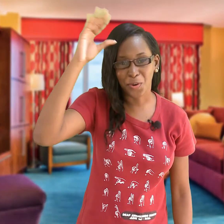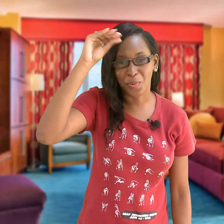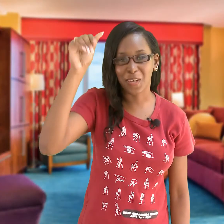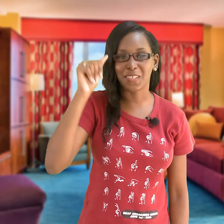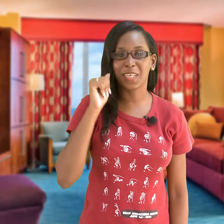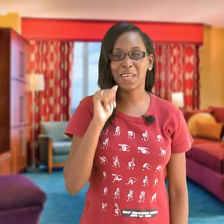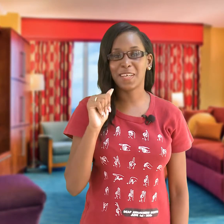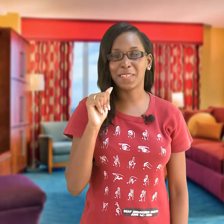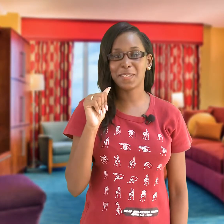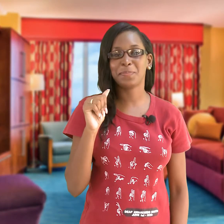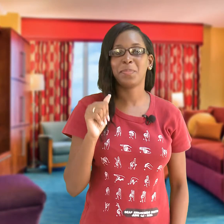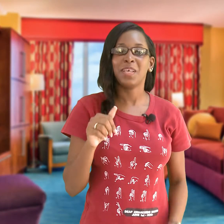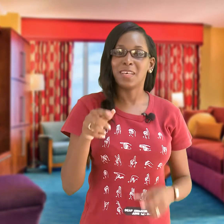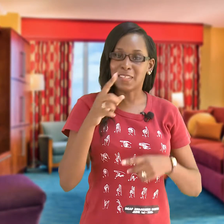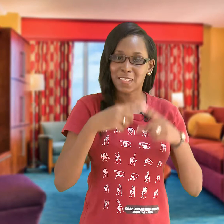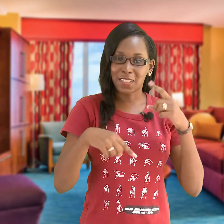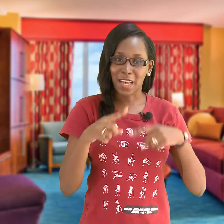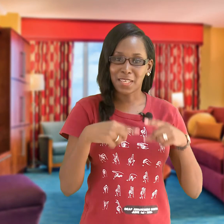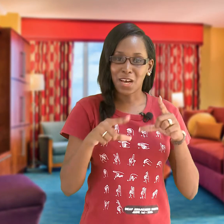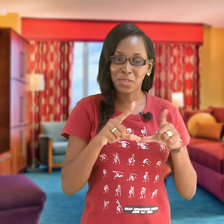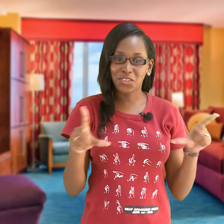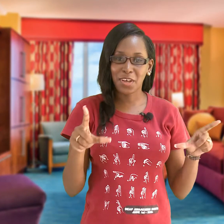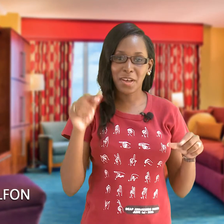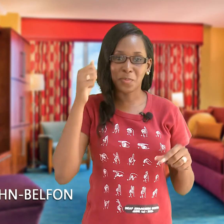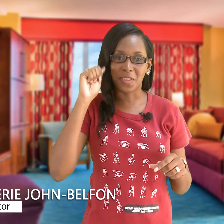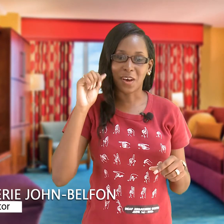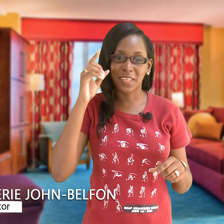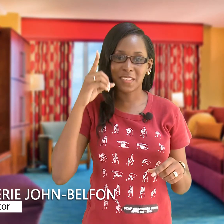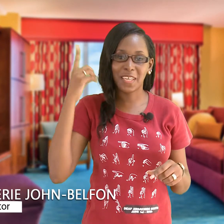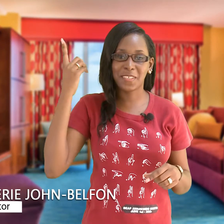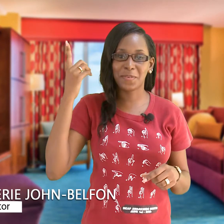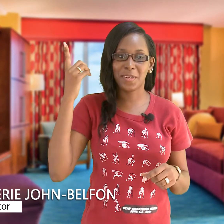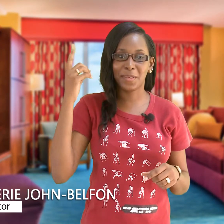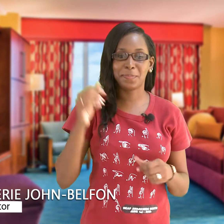Hello, boys and girls. It's sign language time with Auntie Deserie.